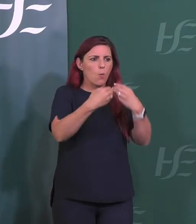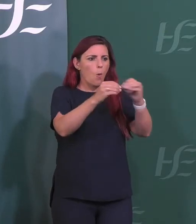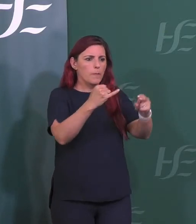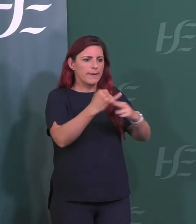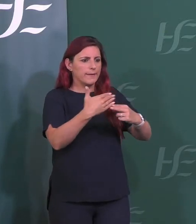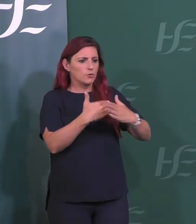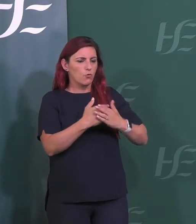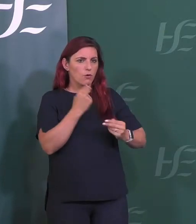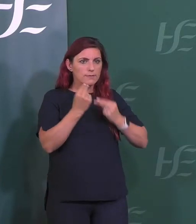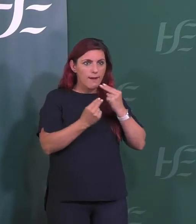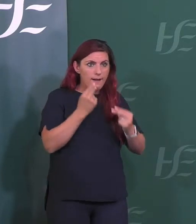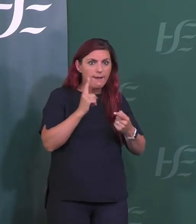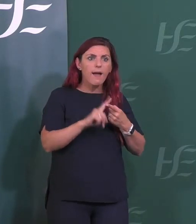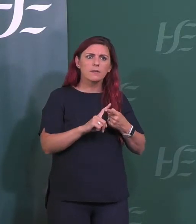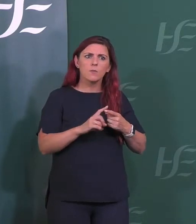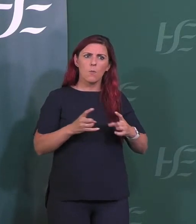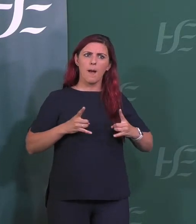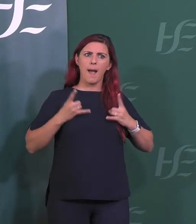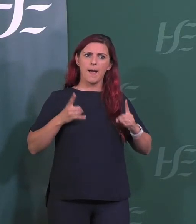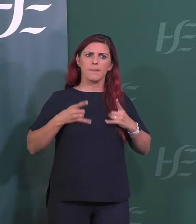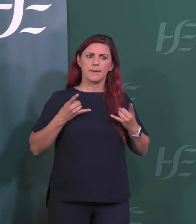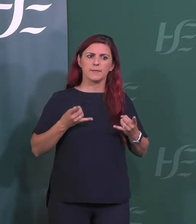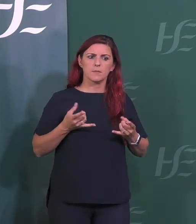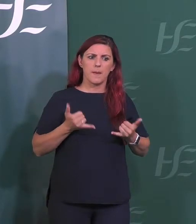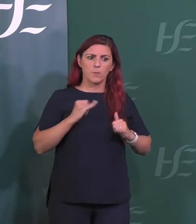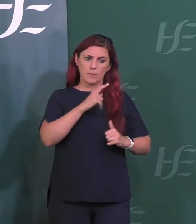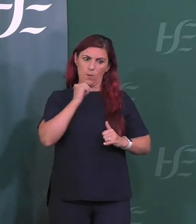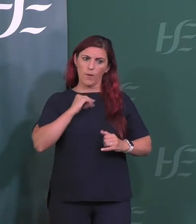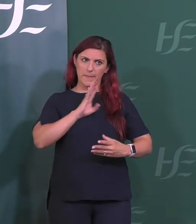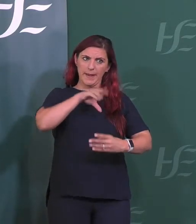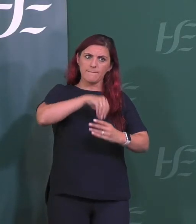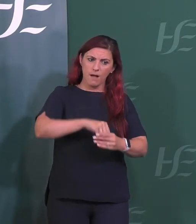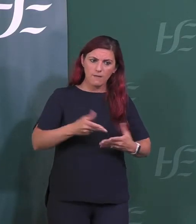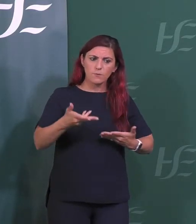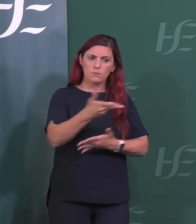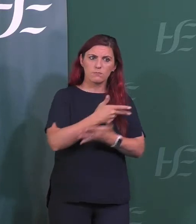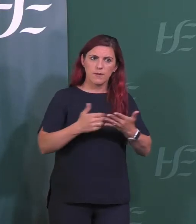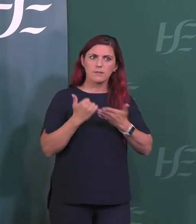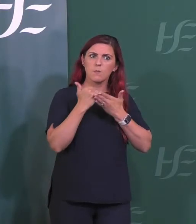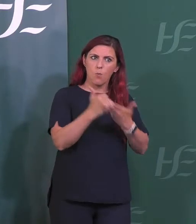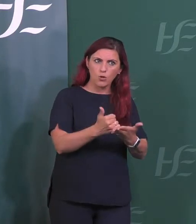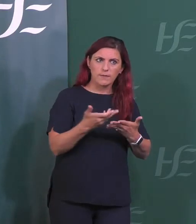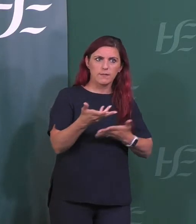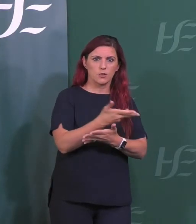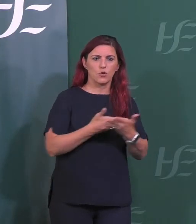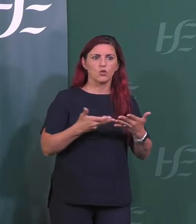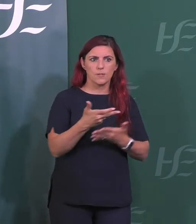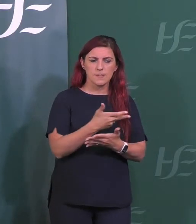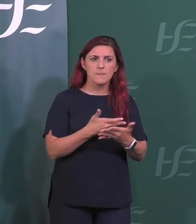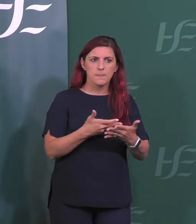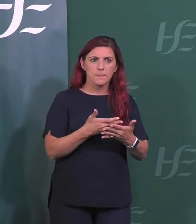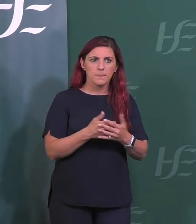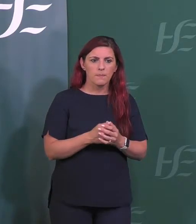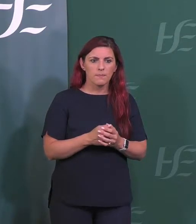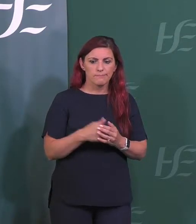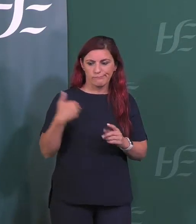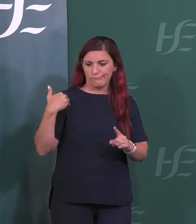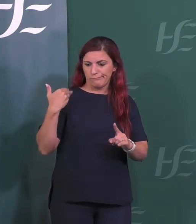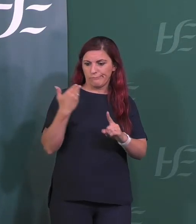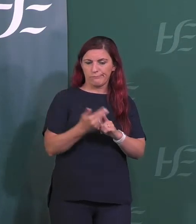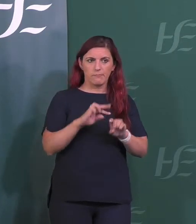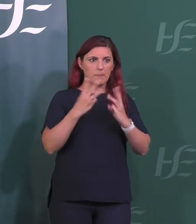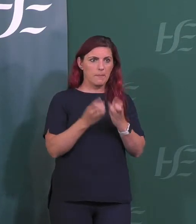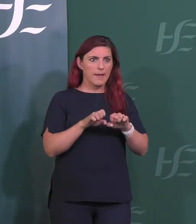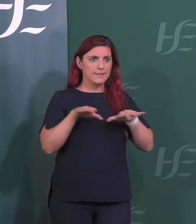sector. And we're glad in the HSE that we have played our part in supporting those discussions. Throughout the pandemic